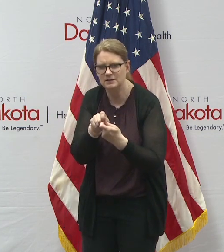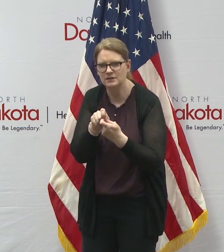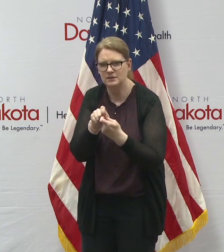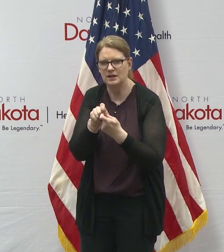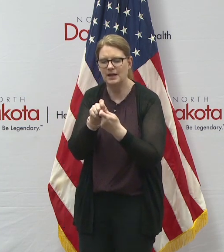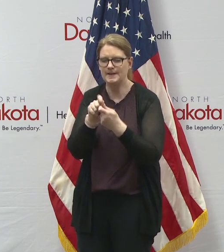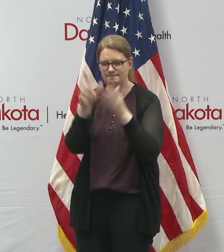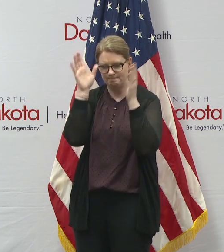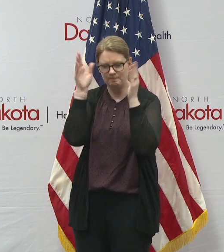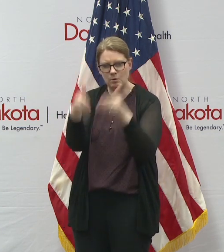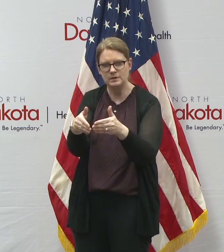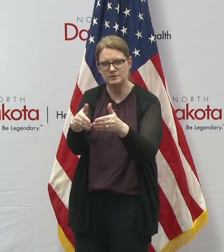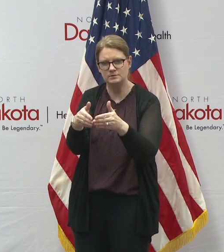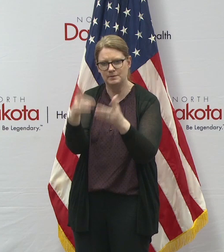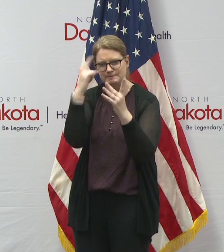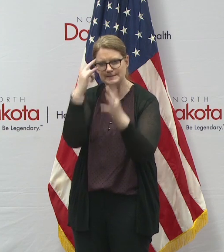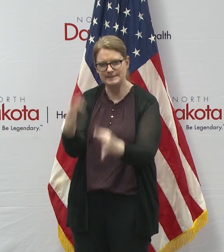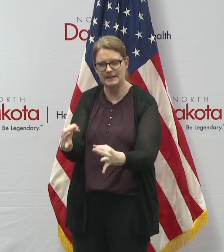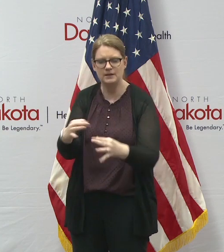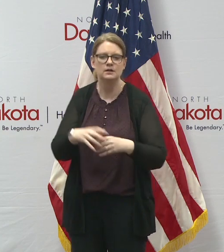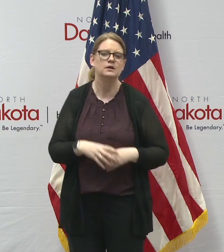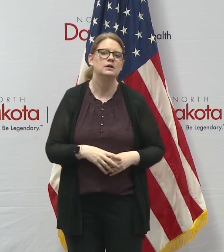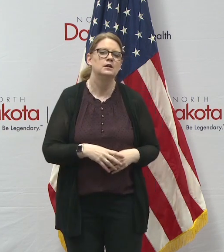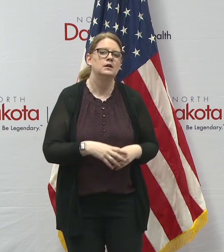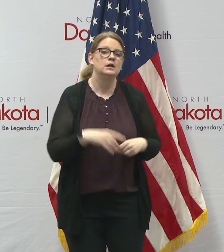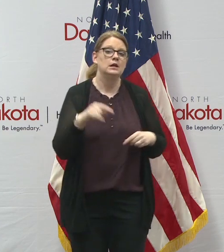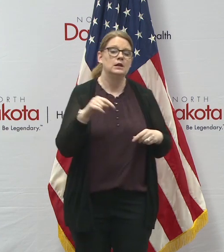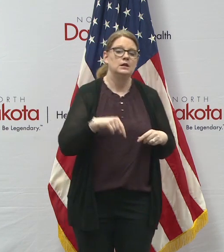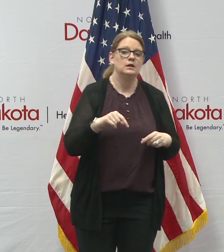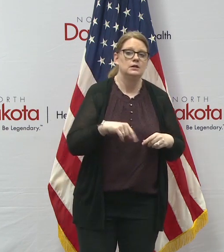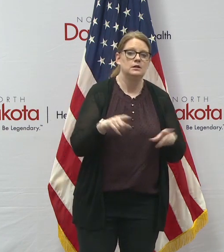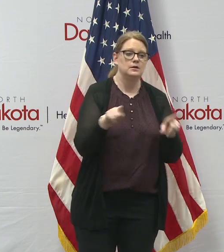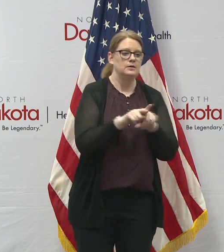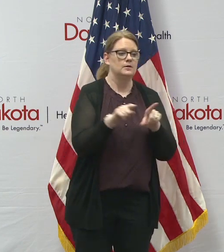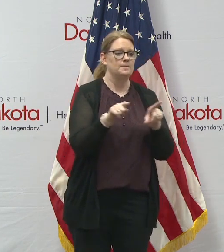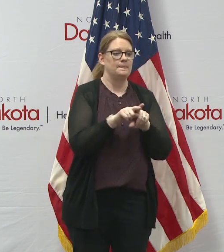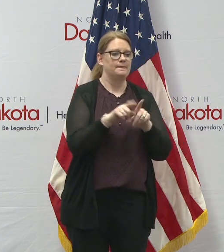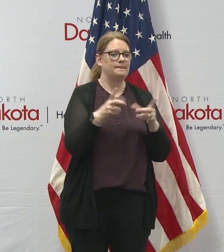about the success we're having is also pointing to